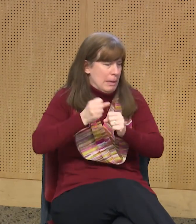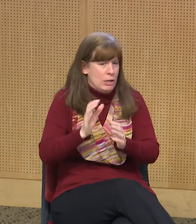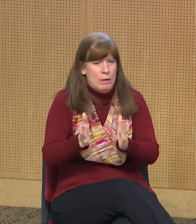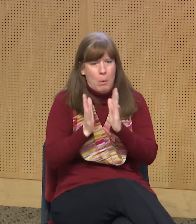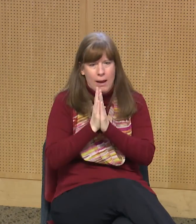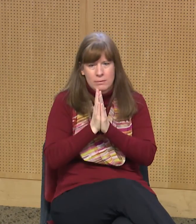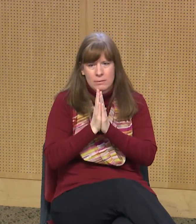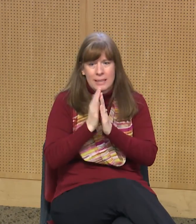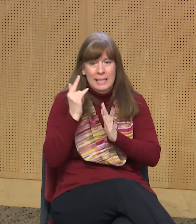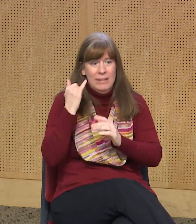advance.